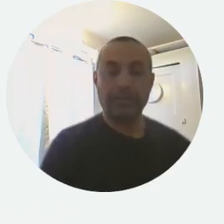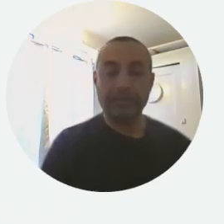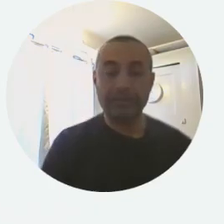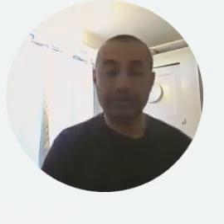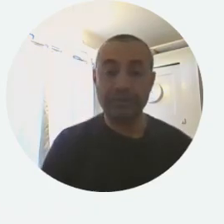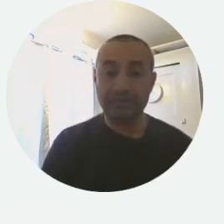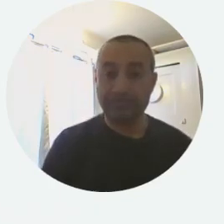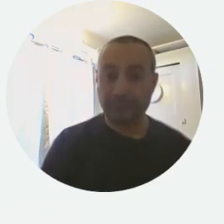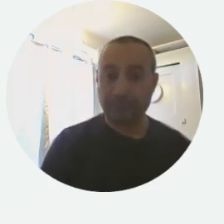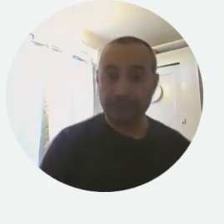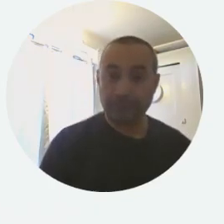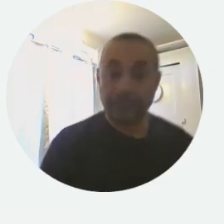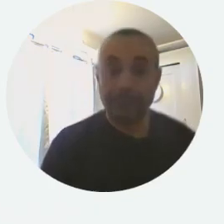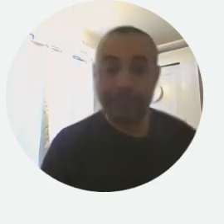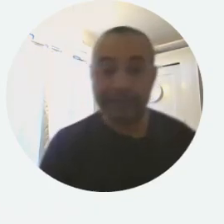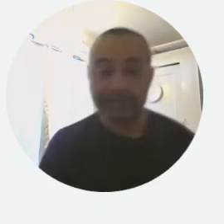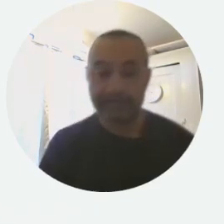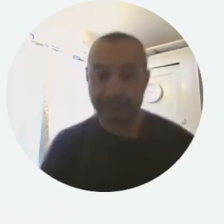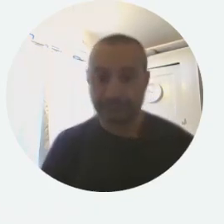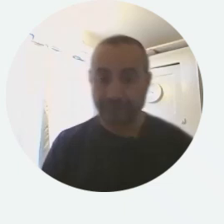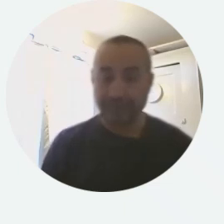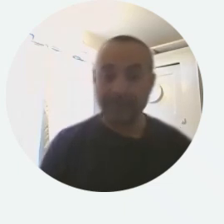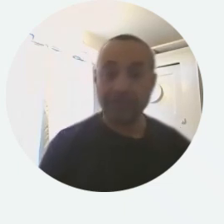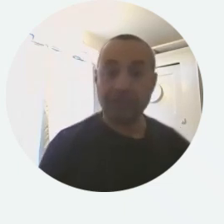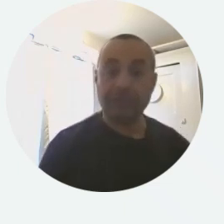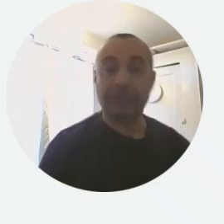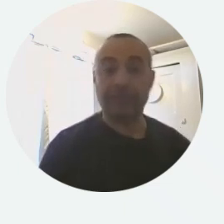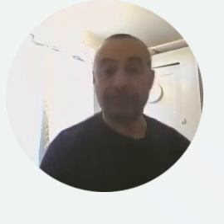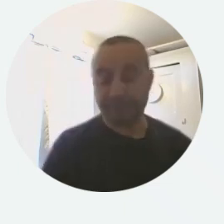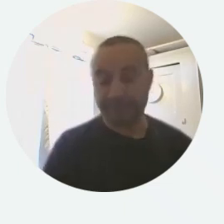Even though useful, PECs is not without controversy.